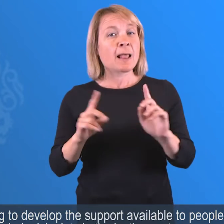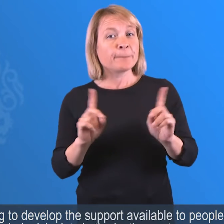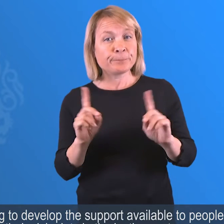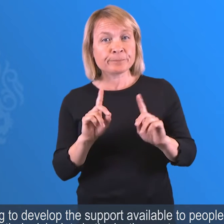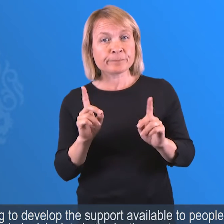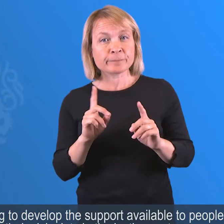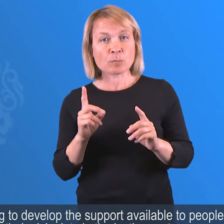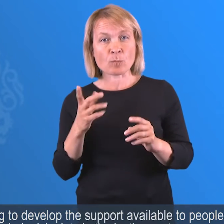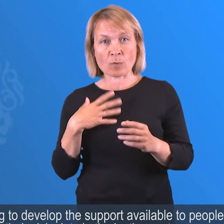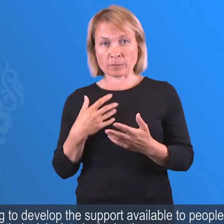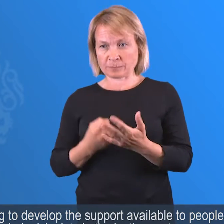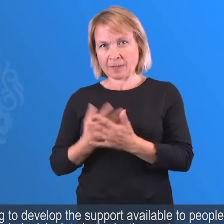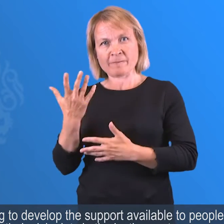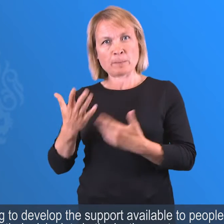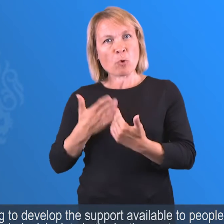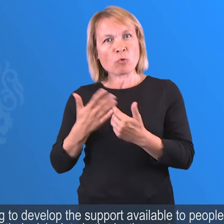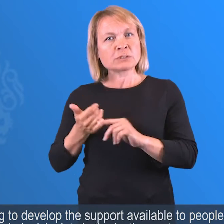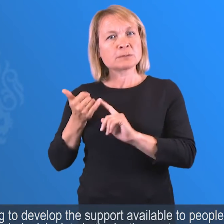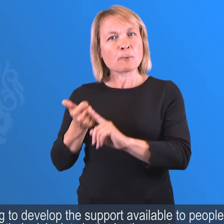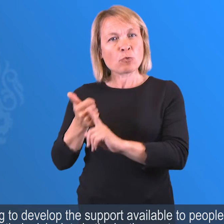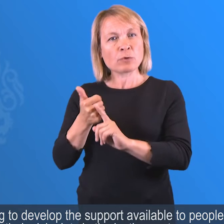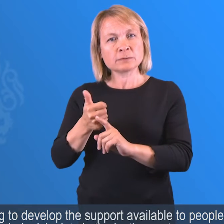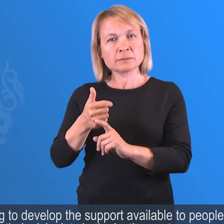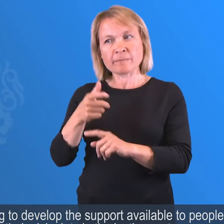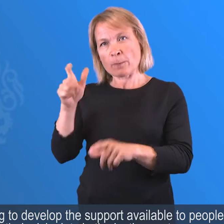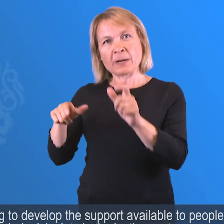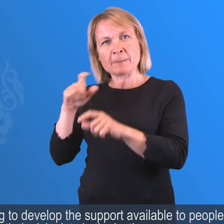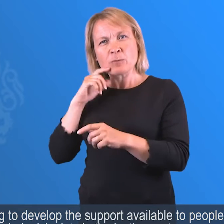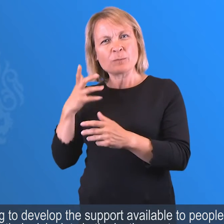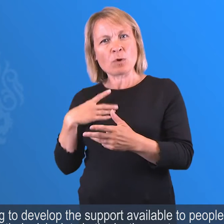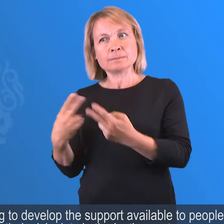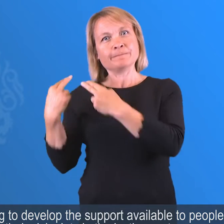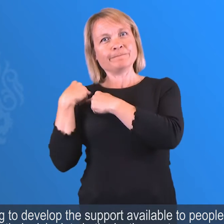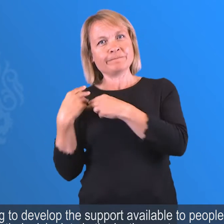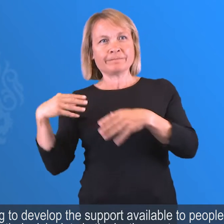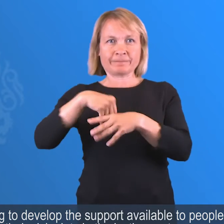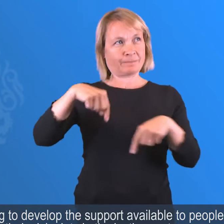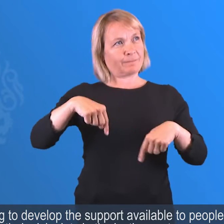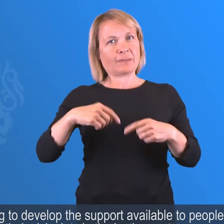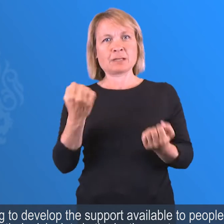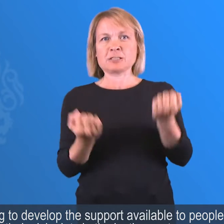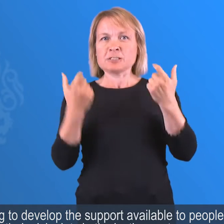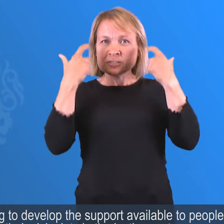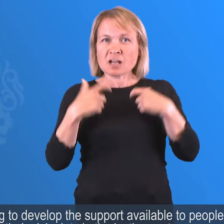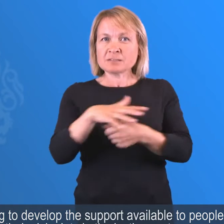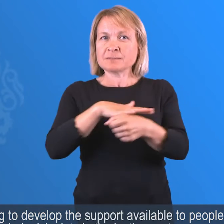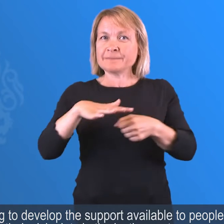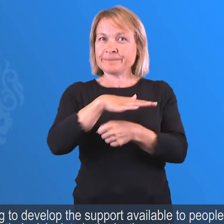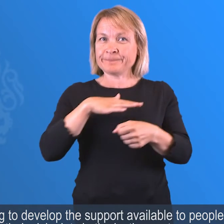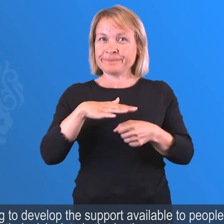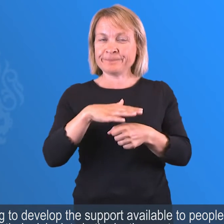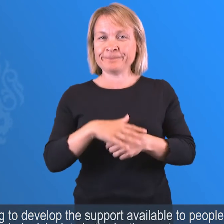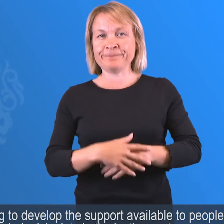We are planning to develop the support available to people in fulfilling their civic duty in the justice system.